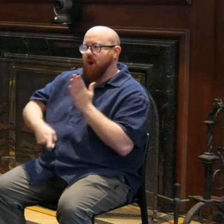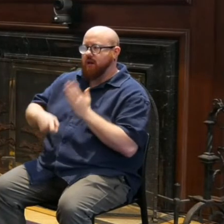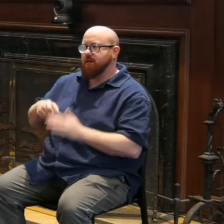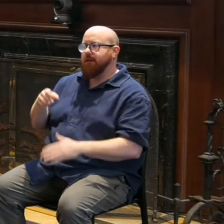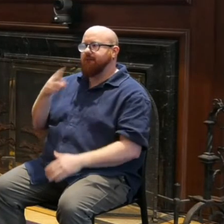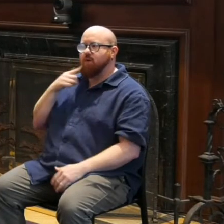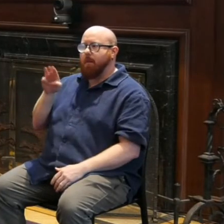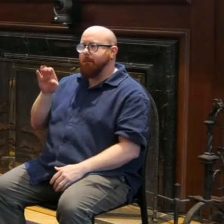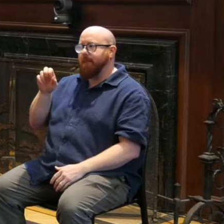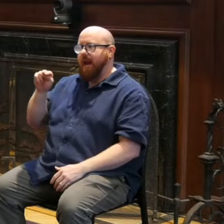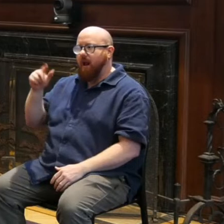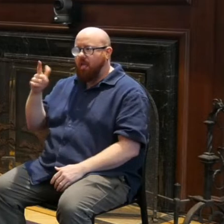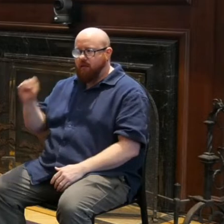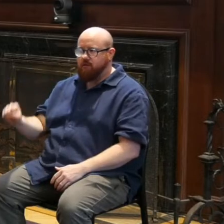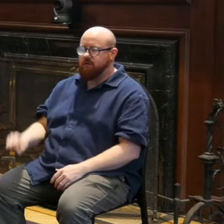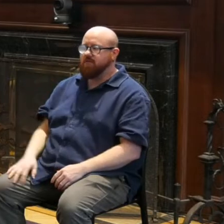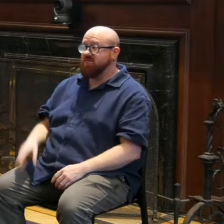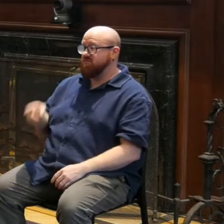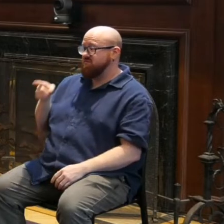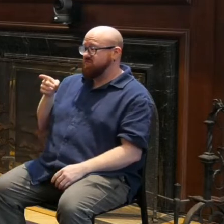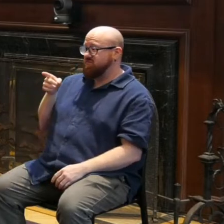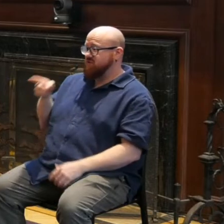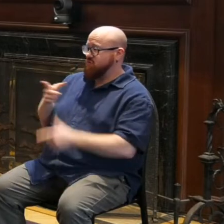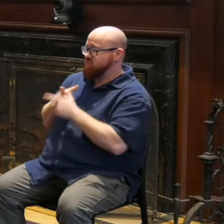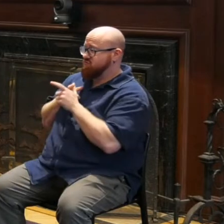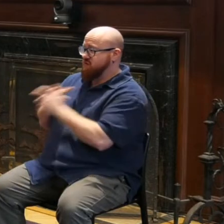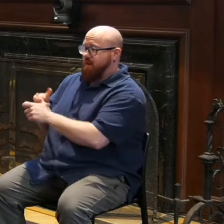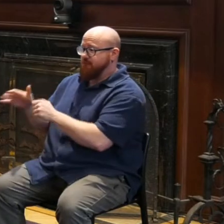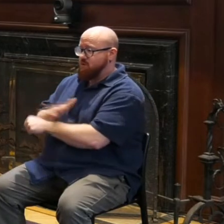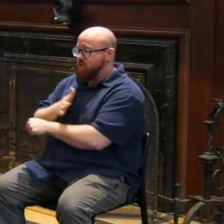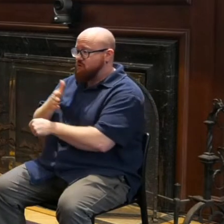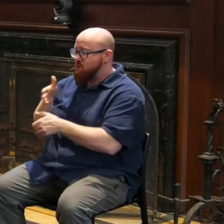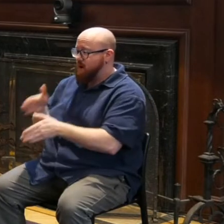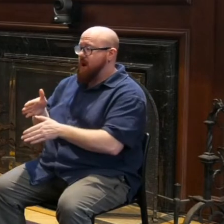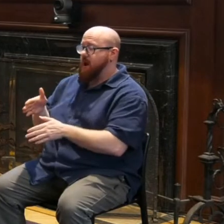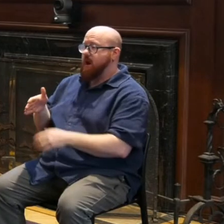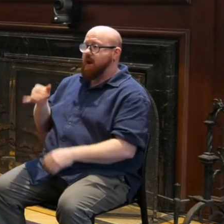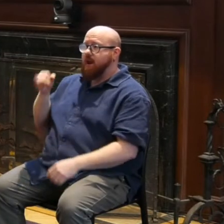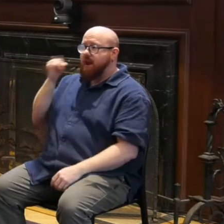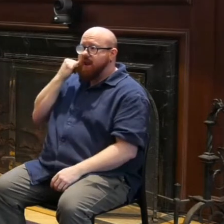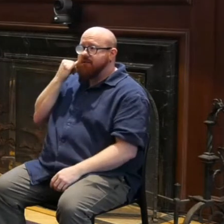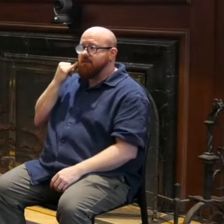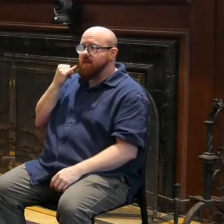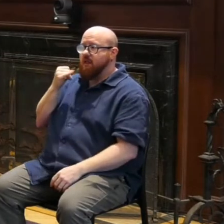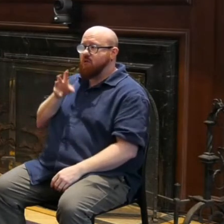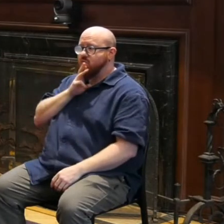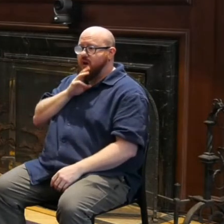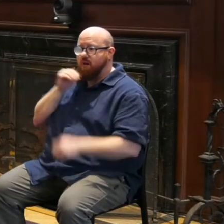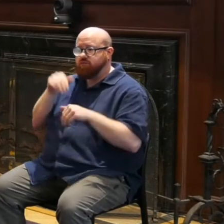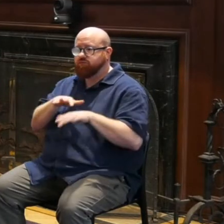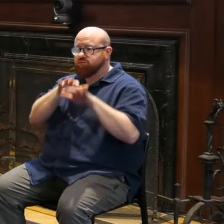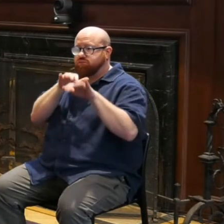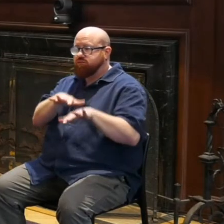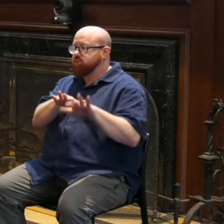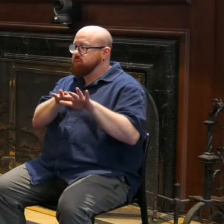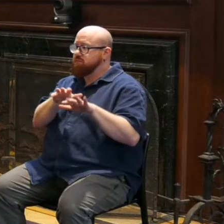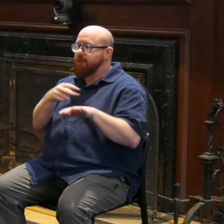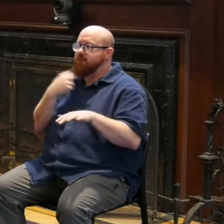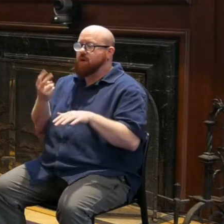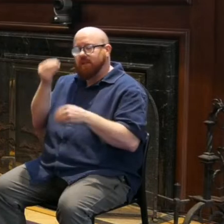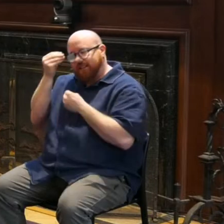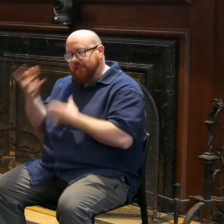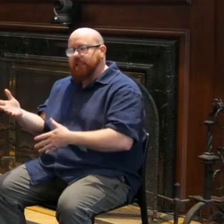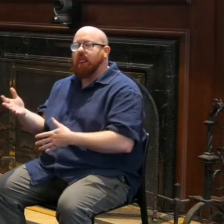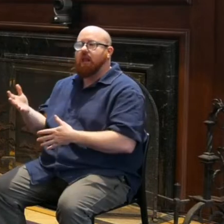She will run the whole way this time. When the sea voices tell her to, chanting shanties,